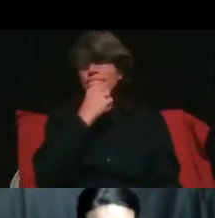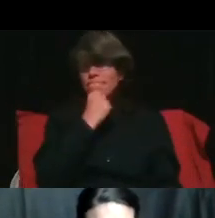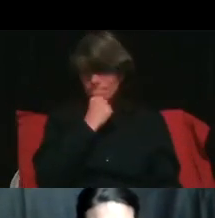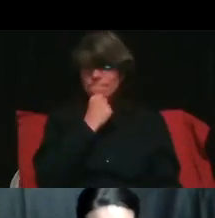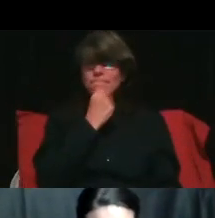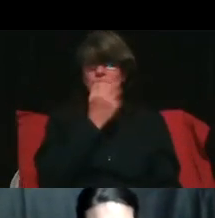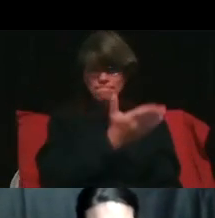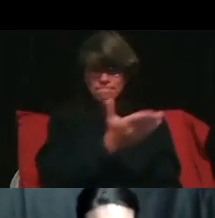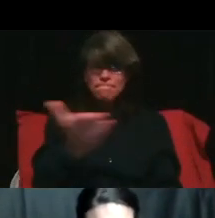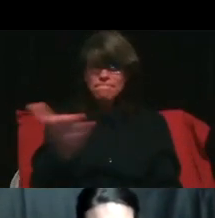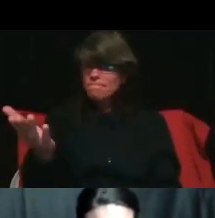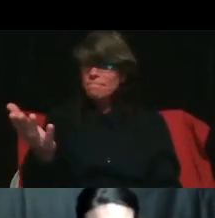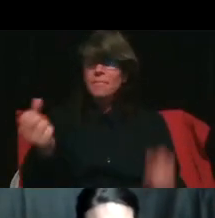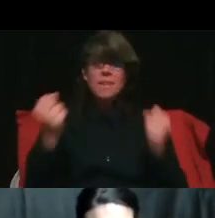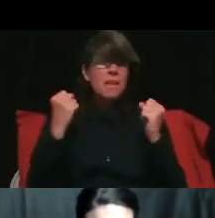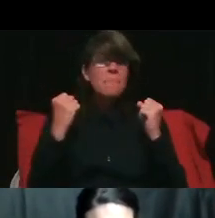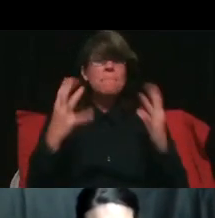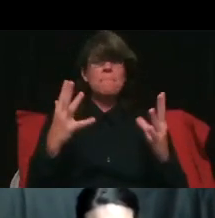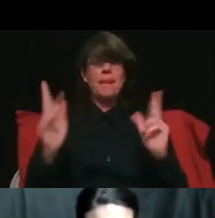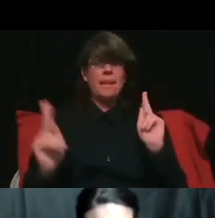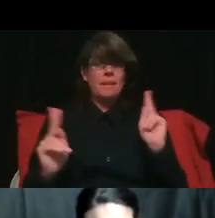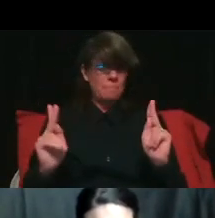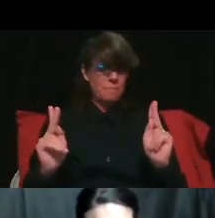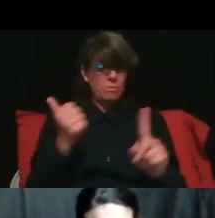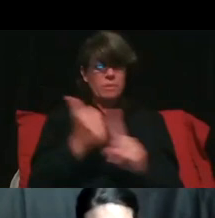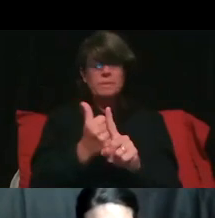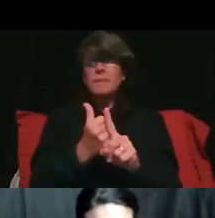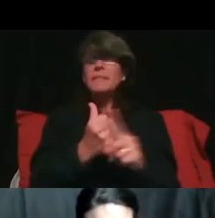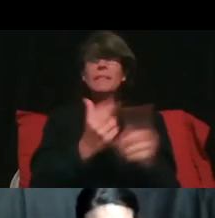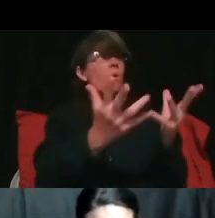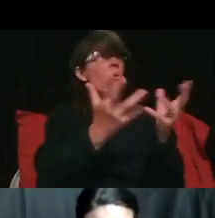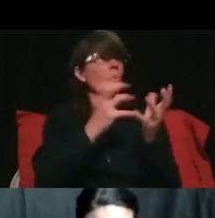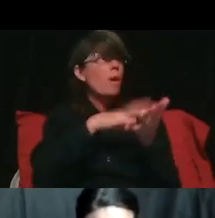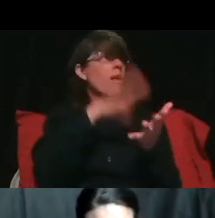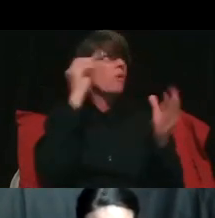Because so many are very hungry,